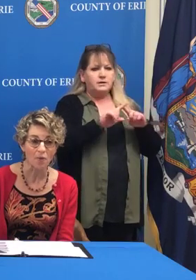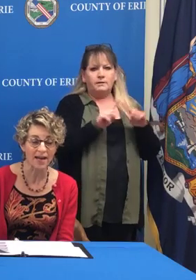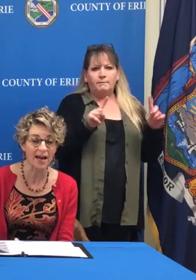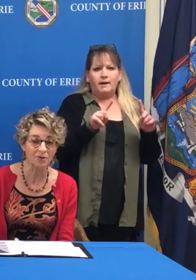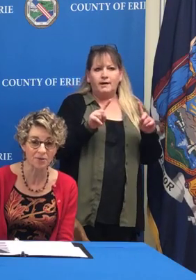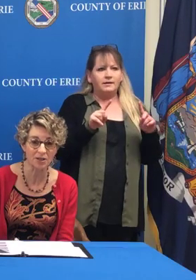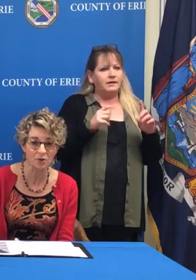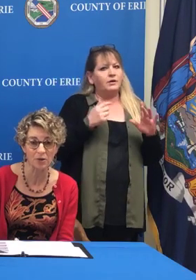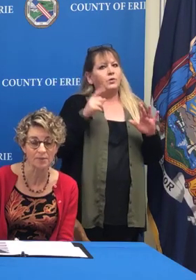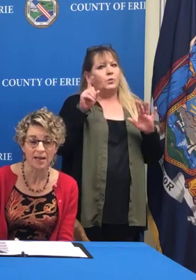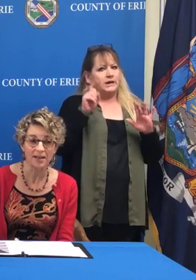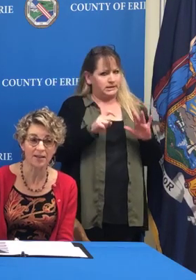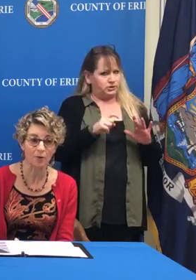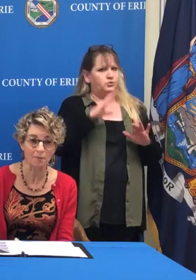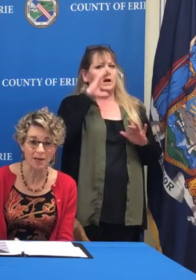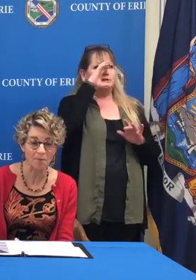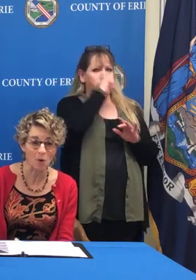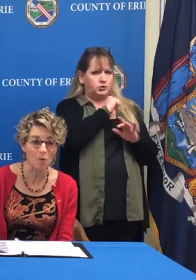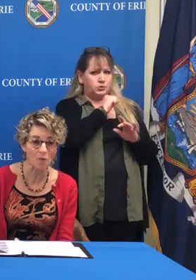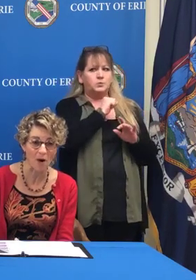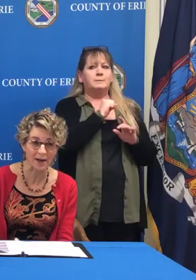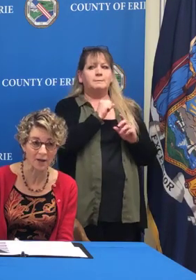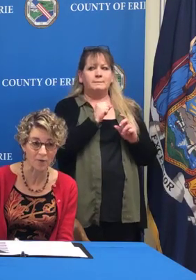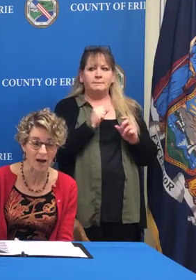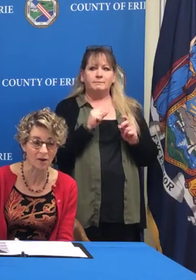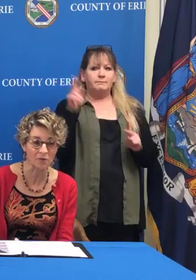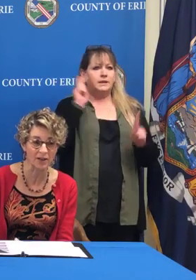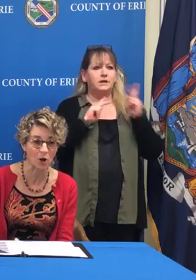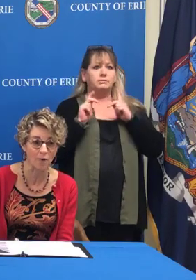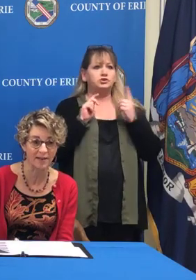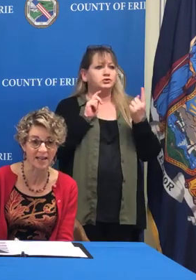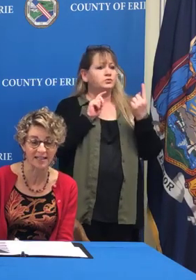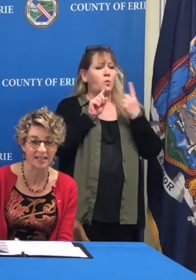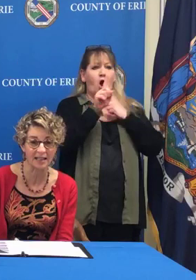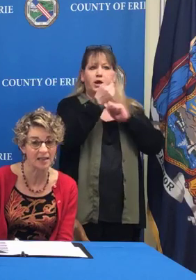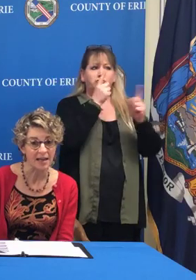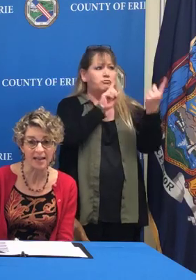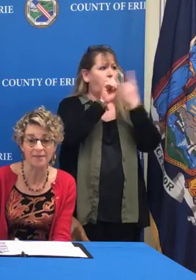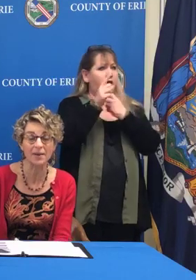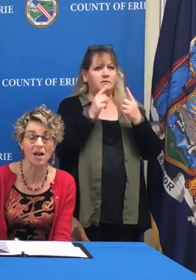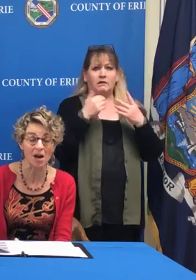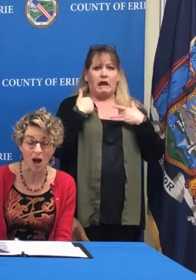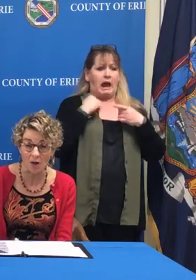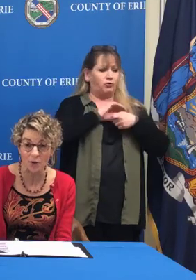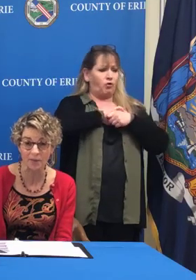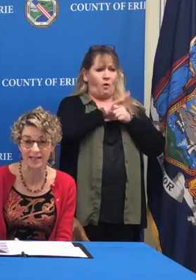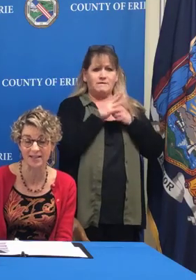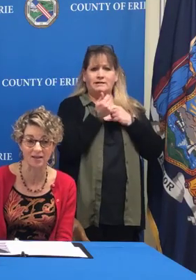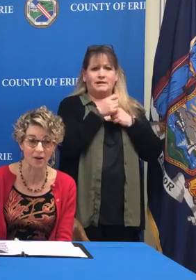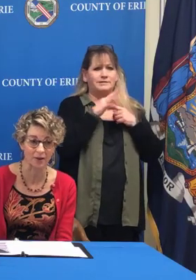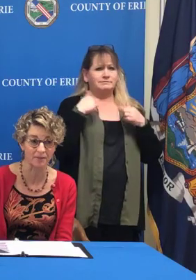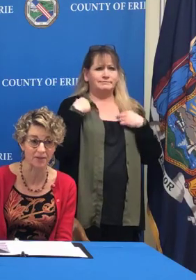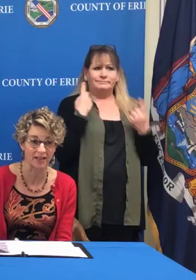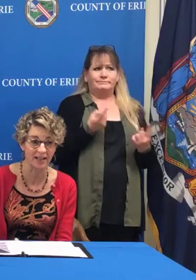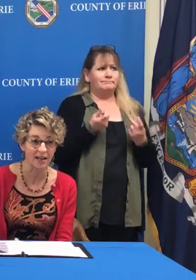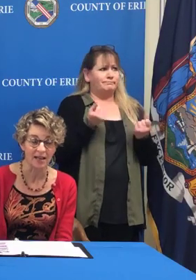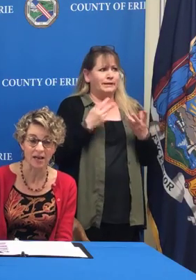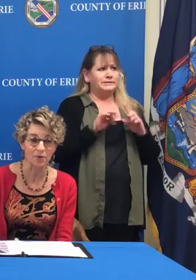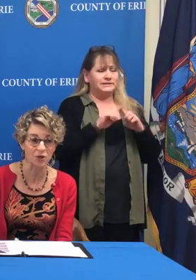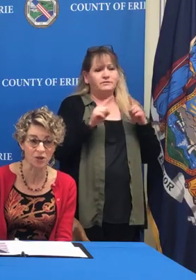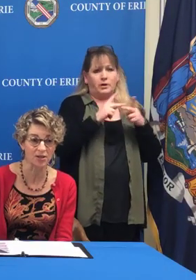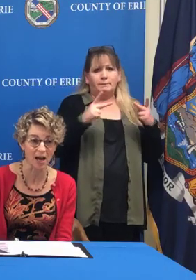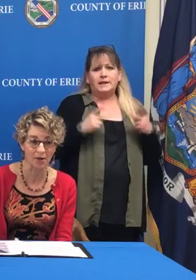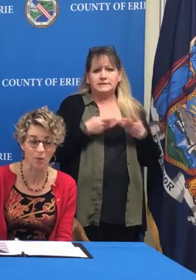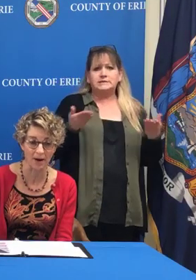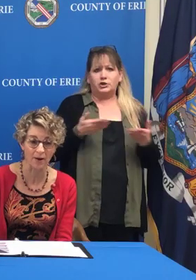However, we have to assume that there were people walking around with COVID-19 that have been in other places in our community that